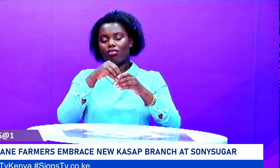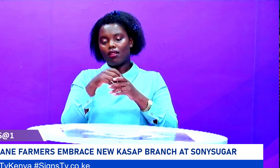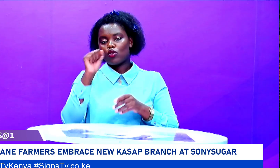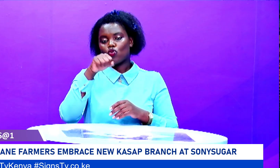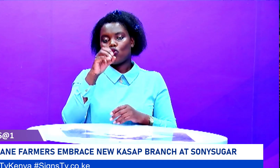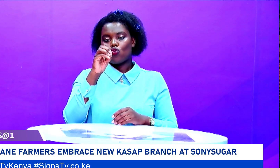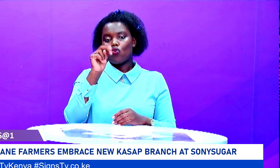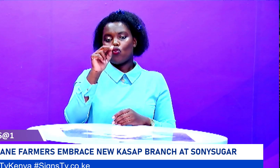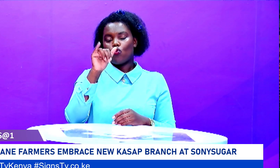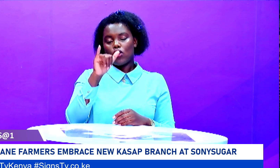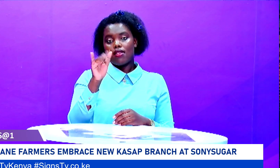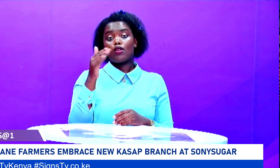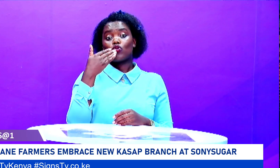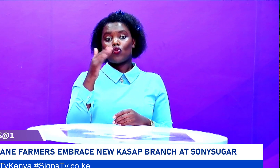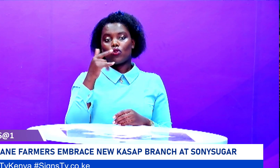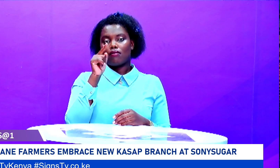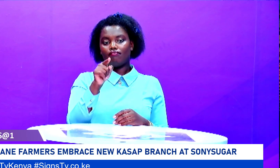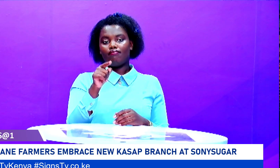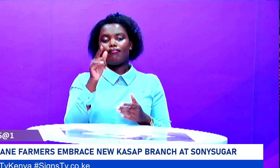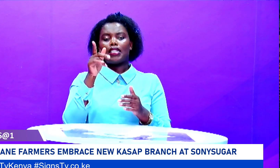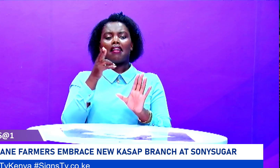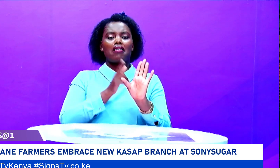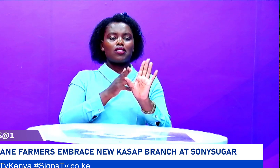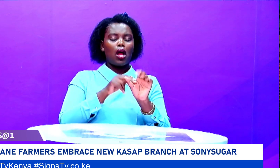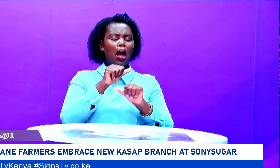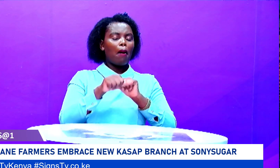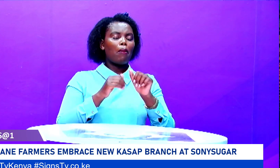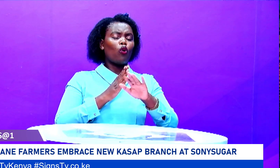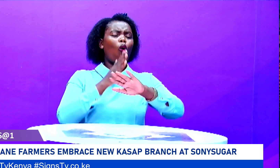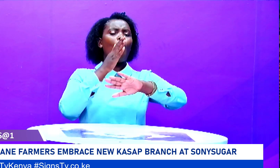previous associations operating within Sony Sugar.